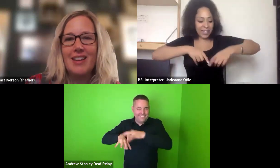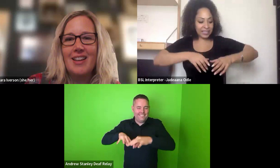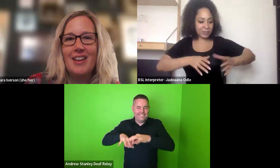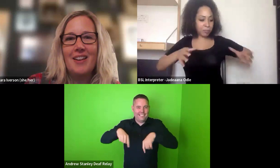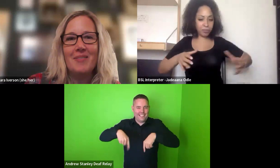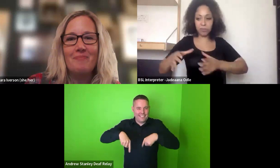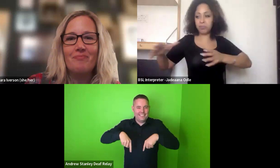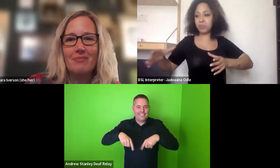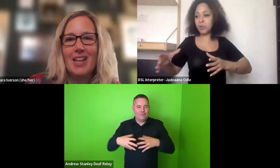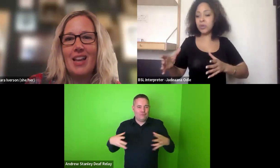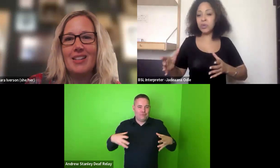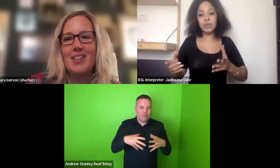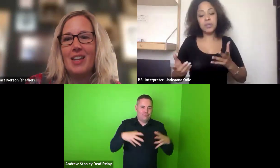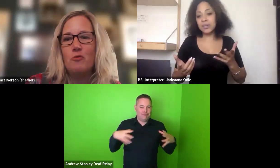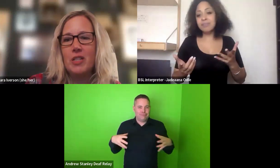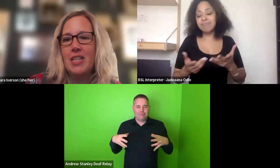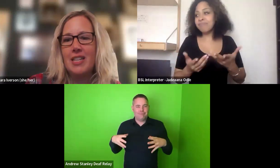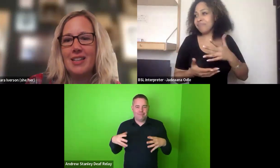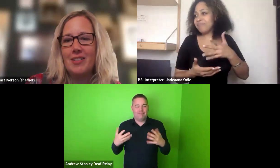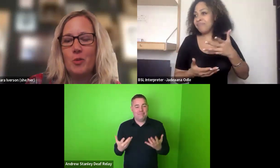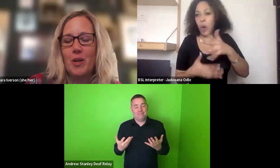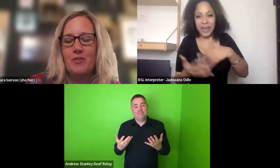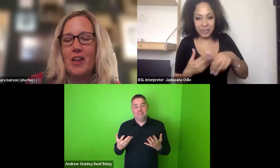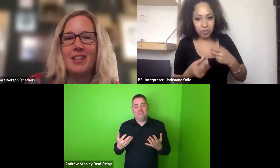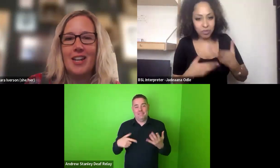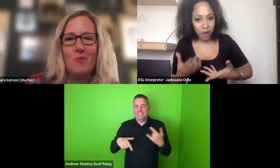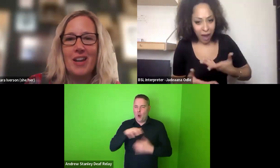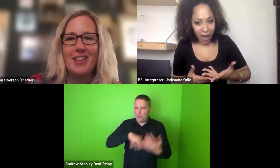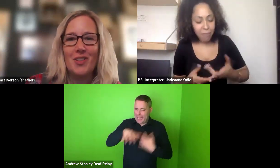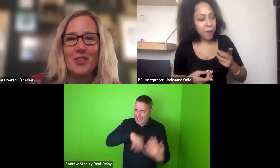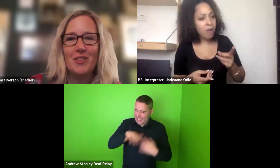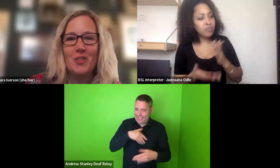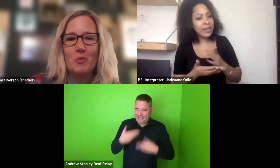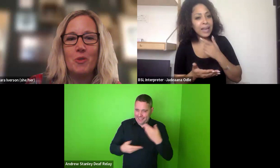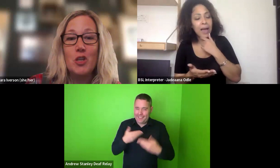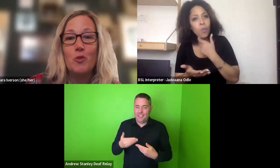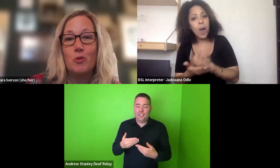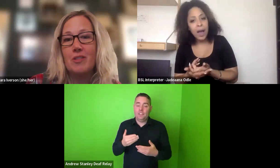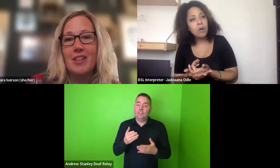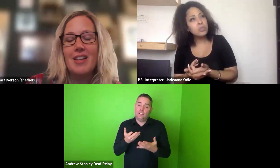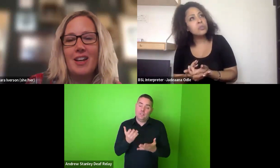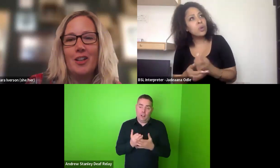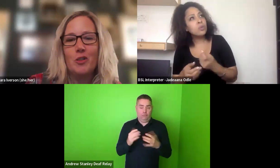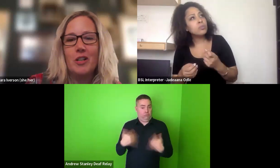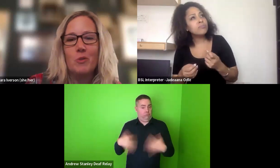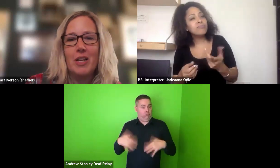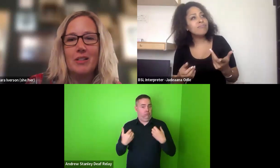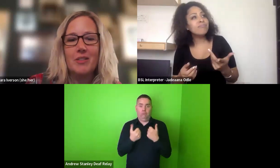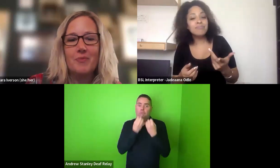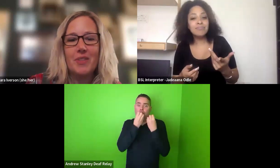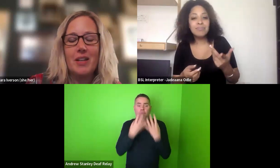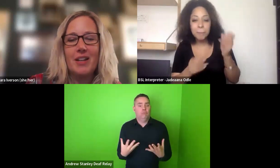complex, and really quite a fascinating way to reuse